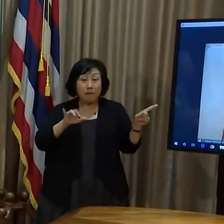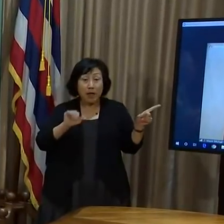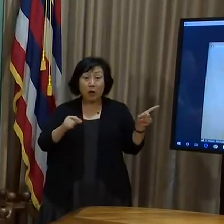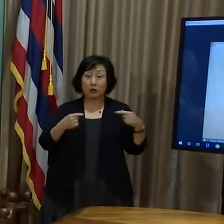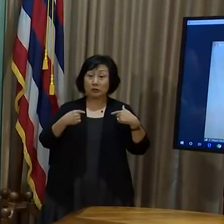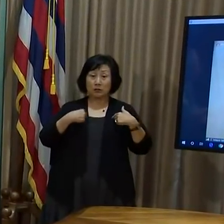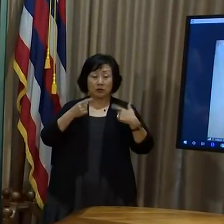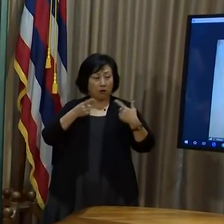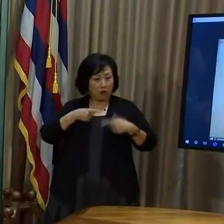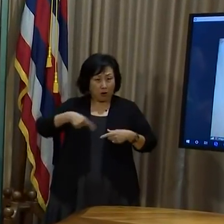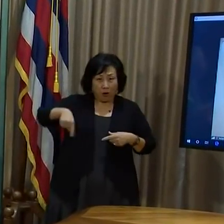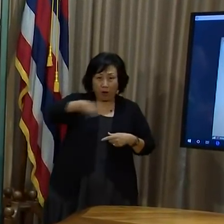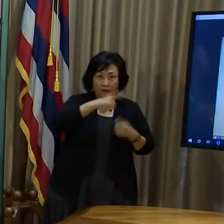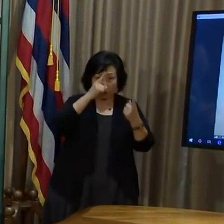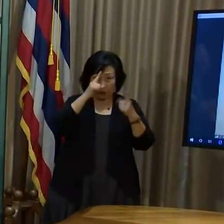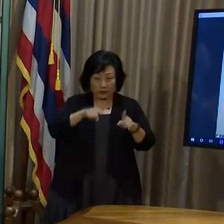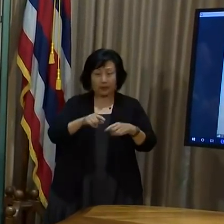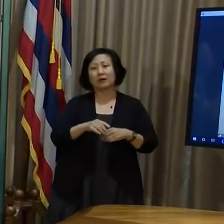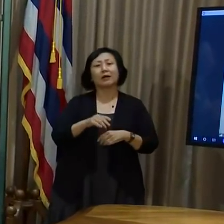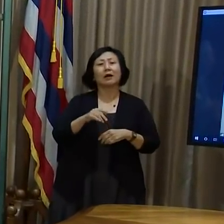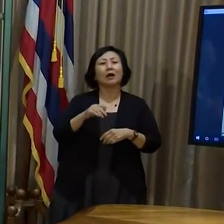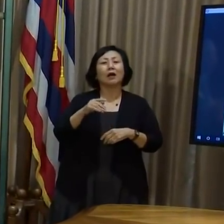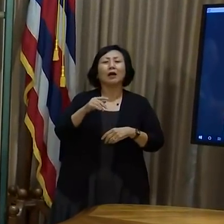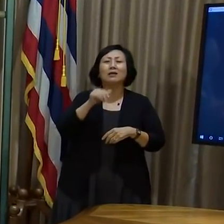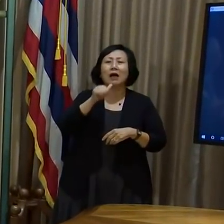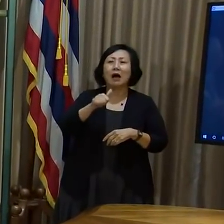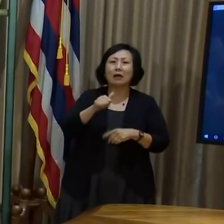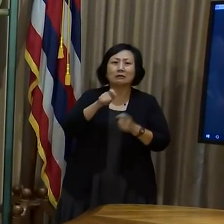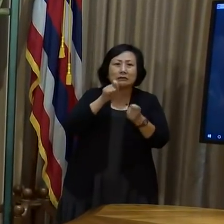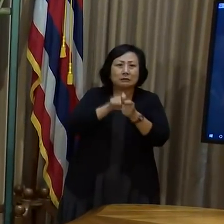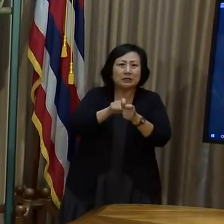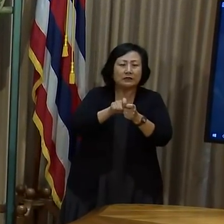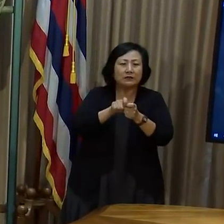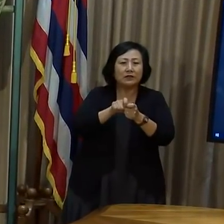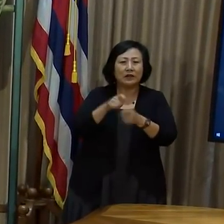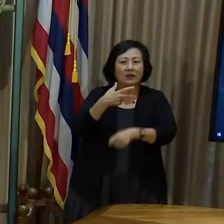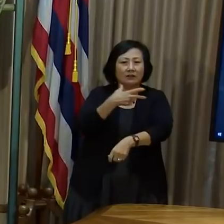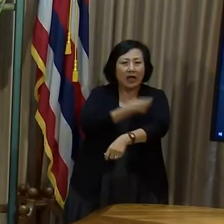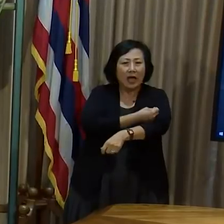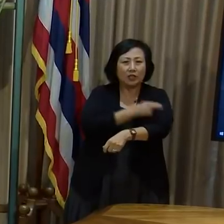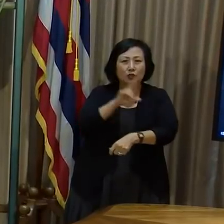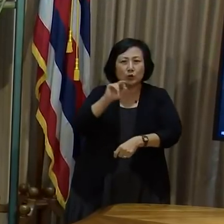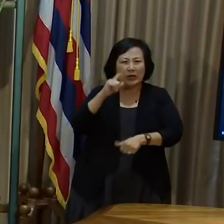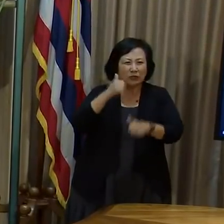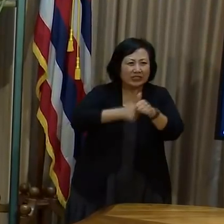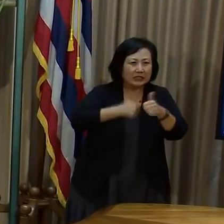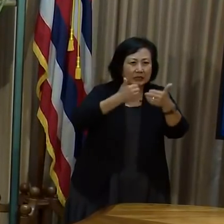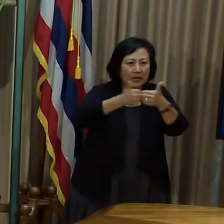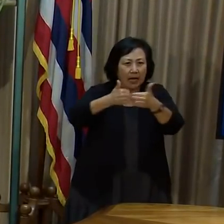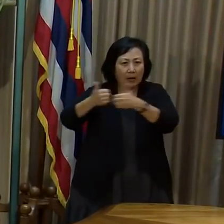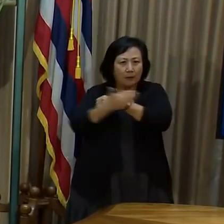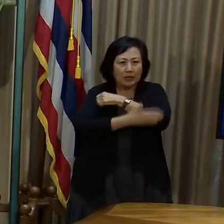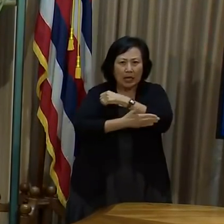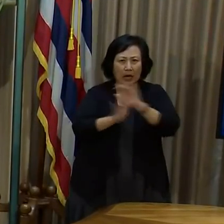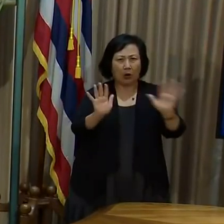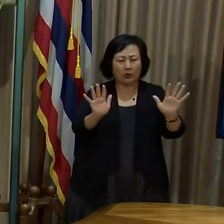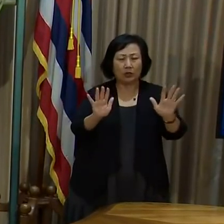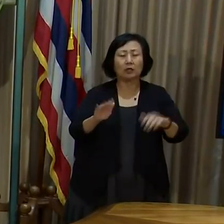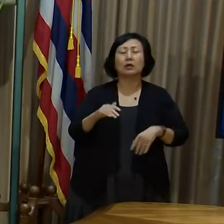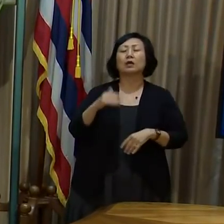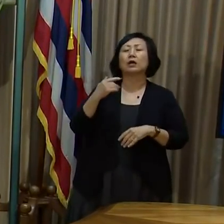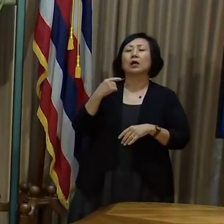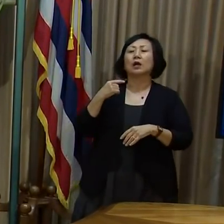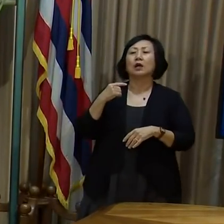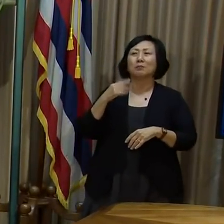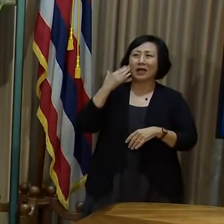and I agreed, rather than go by the specific vaccination rates in each individual county, that because